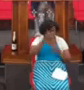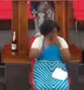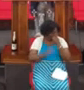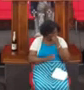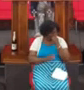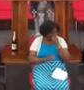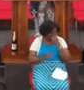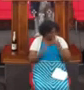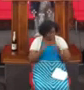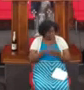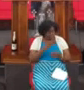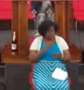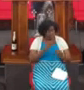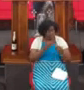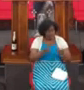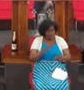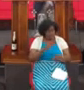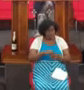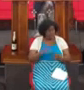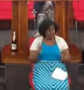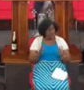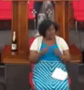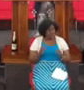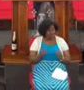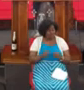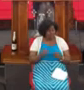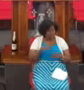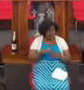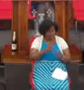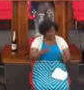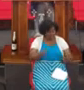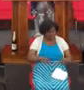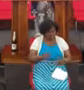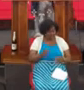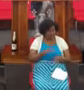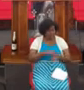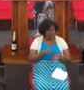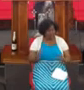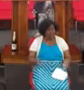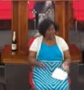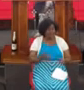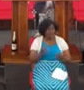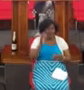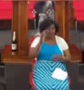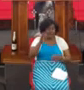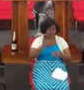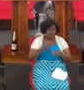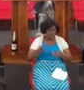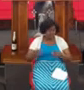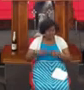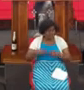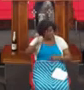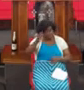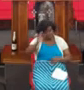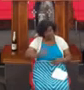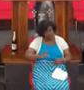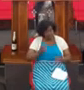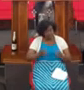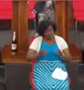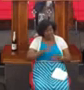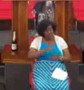will land you in trouble, in a place called hell, far away from God. If your